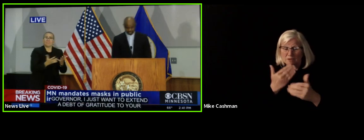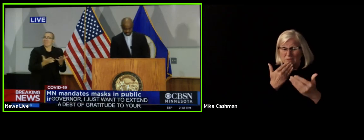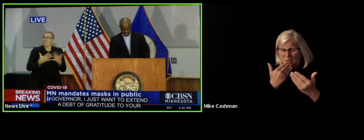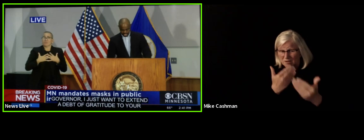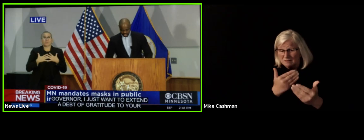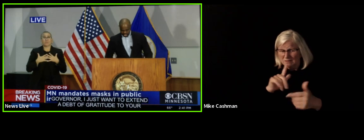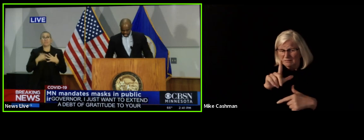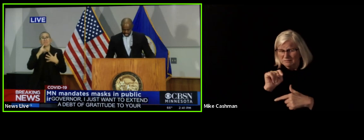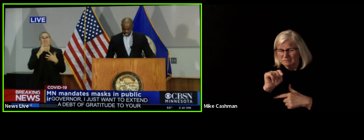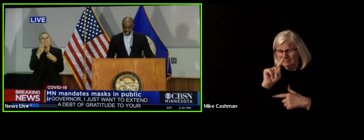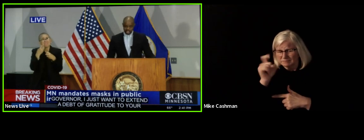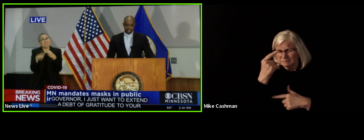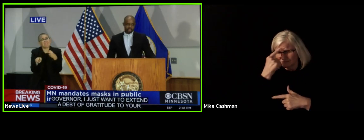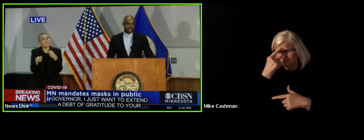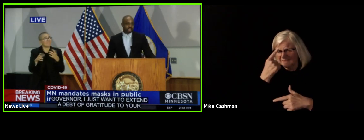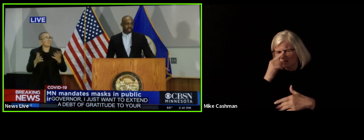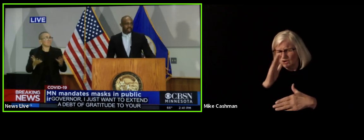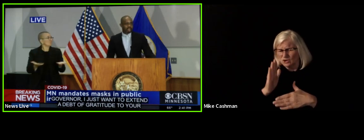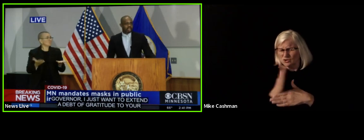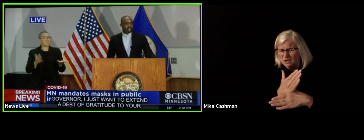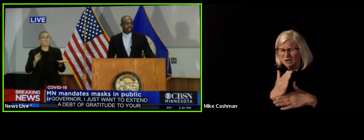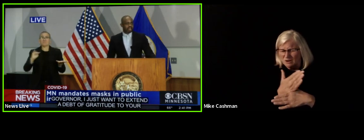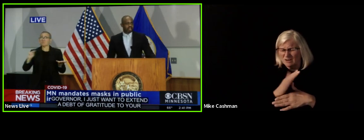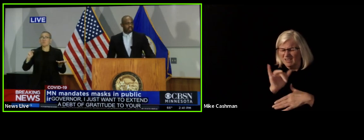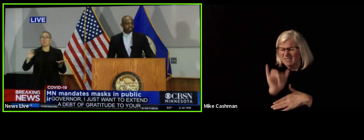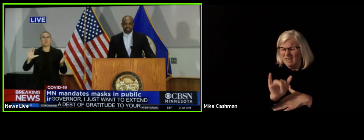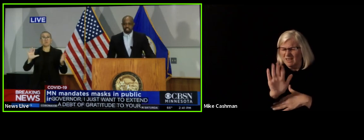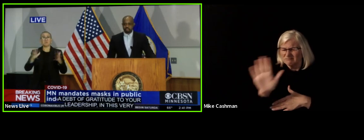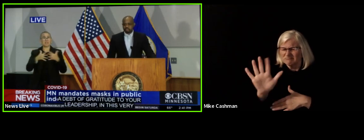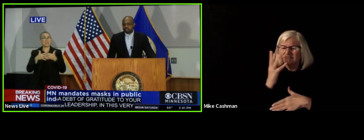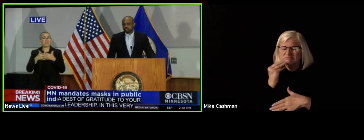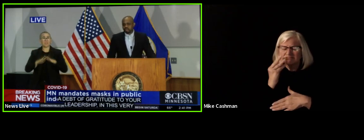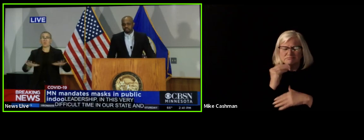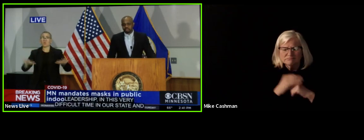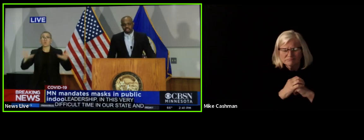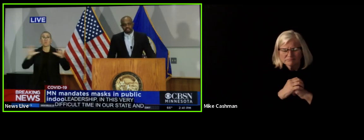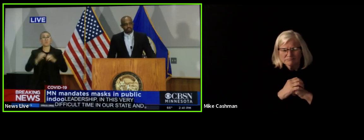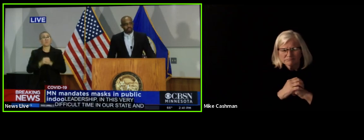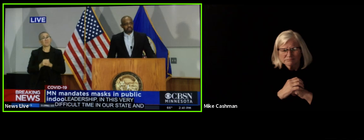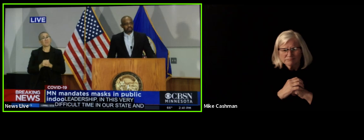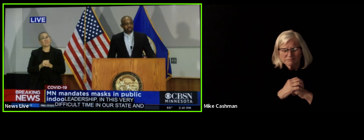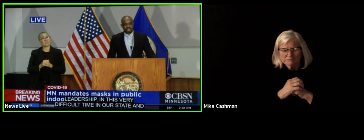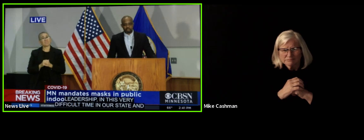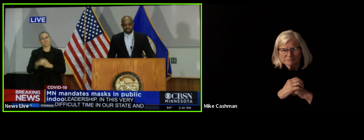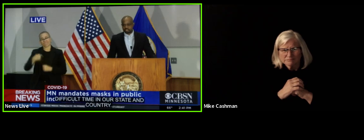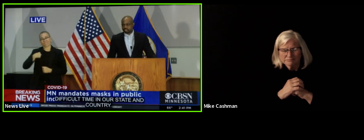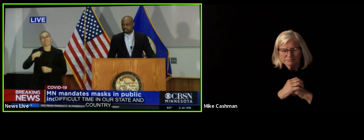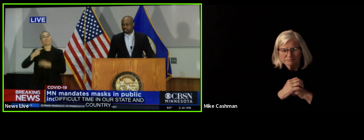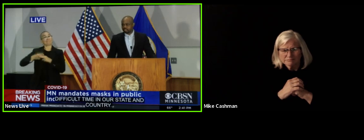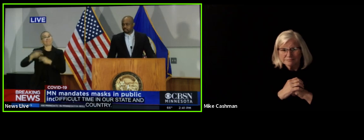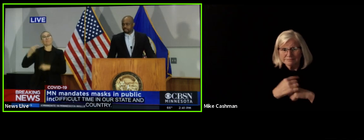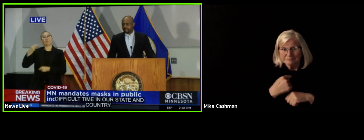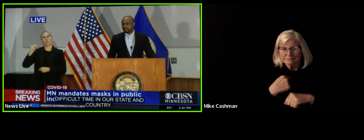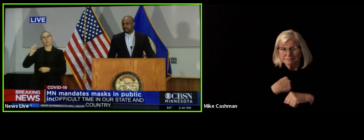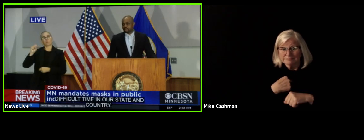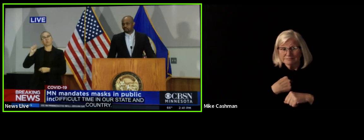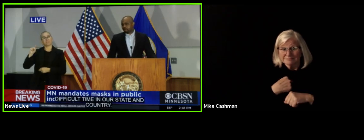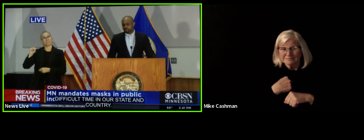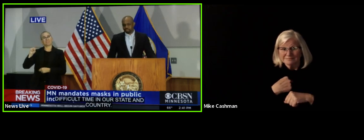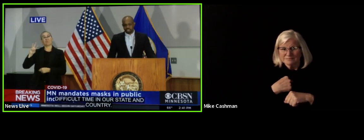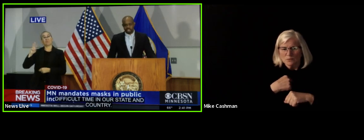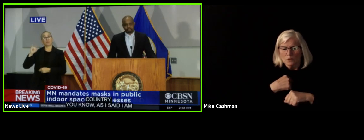country. Yeah. As I said, I'm Houston White. I'm a kid from North Minneapolis. I